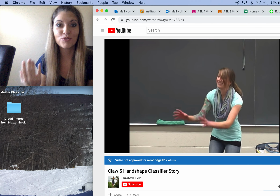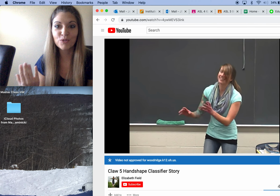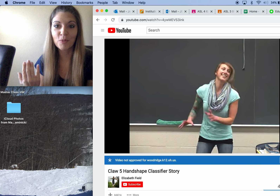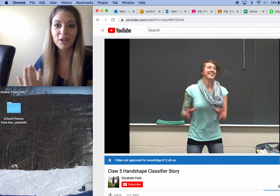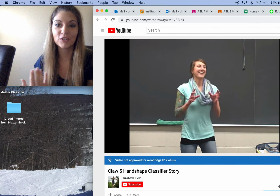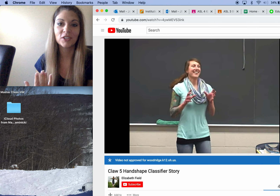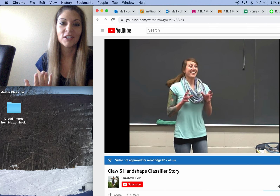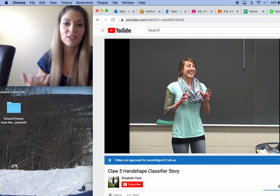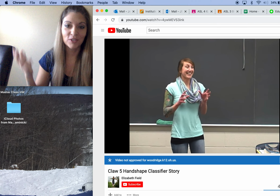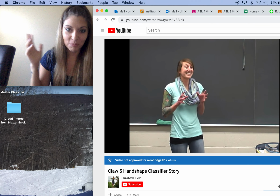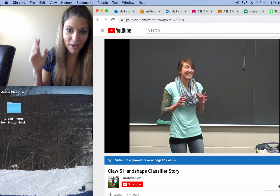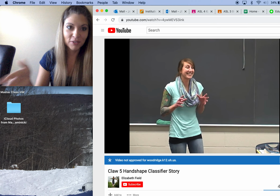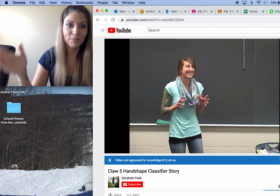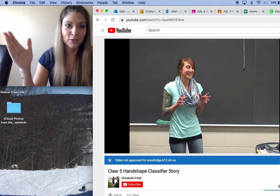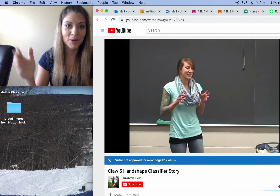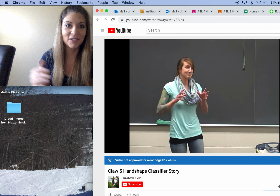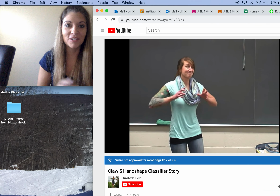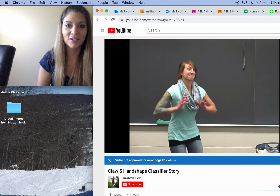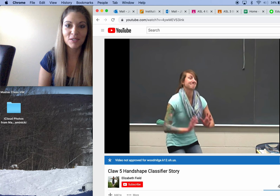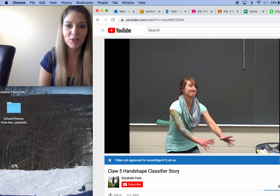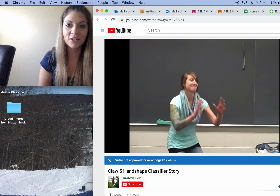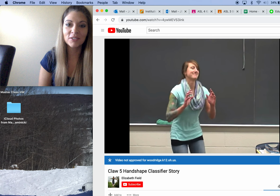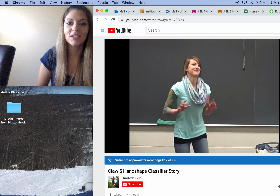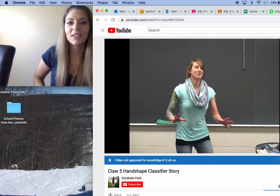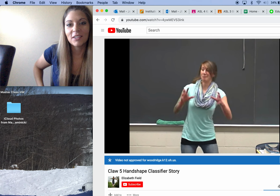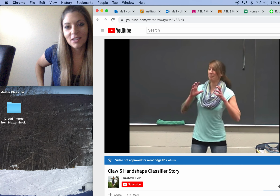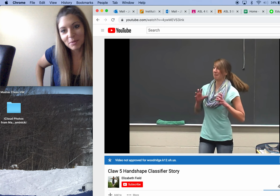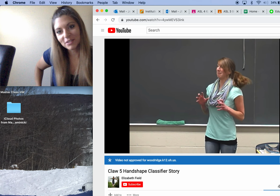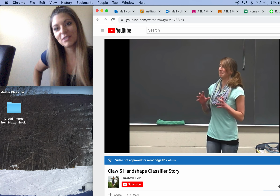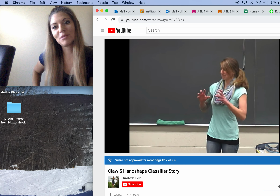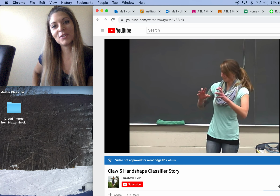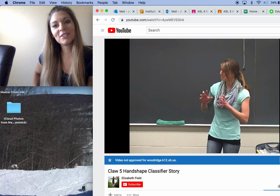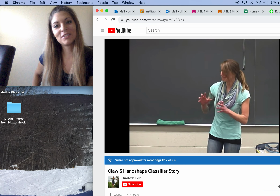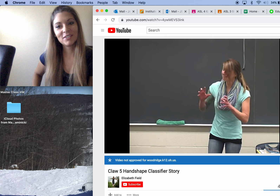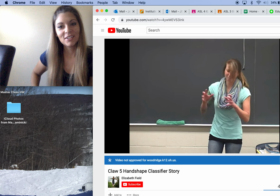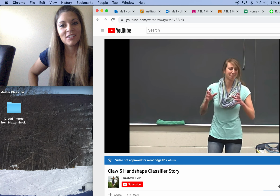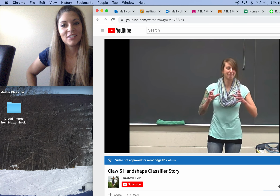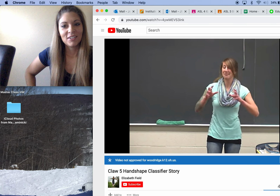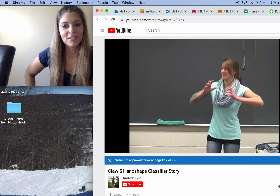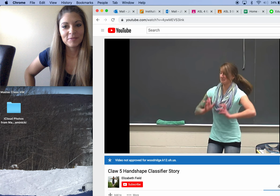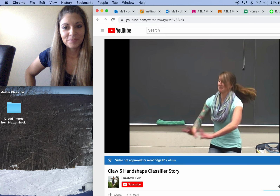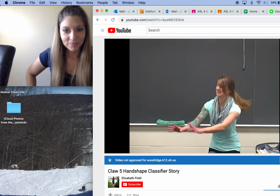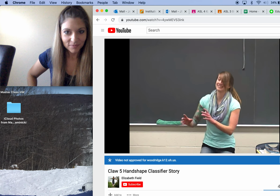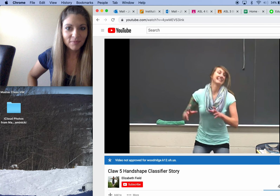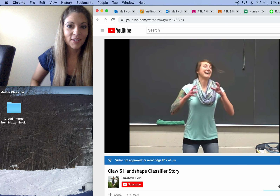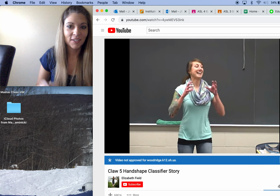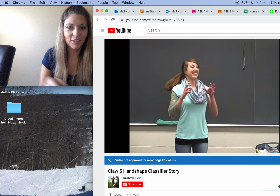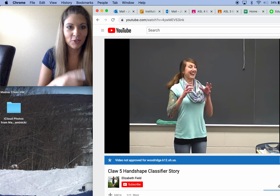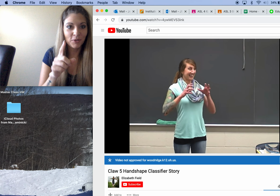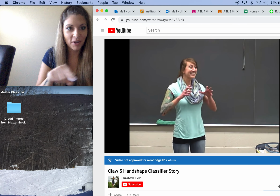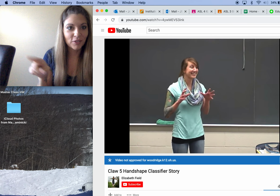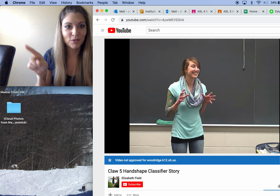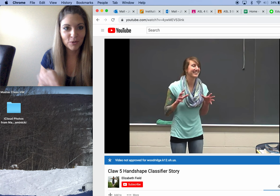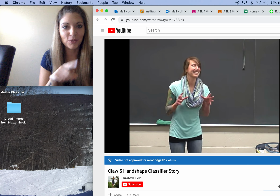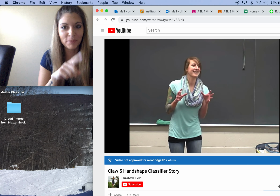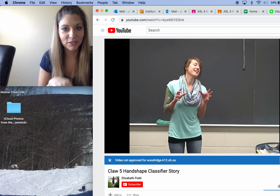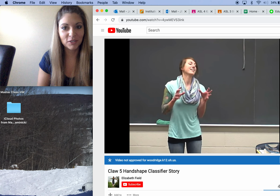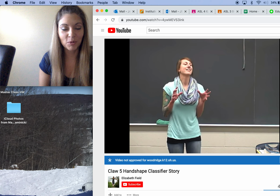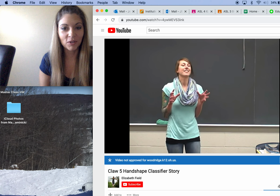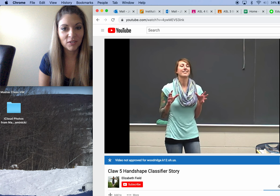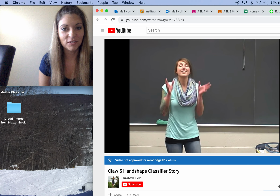saying so much. So then he bounce passes it to someone else. They bounce it to someone else. And they're going around the